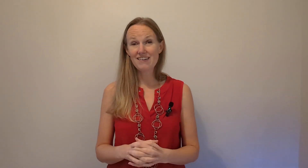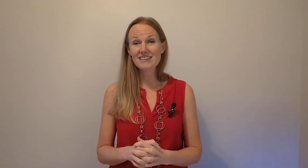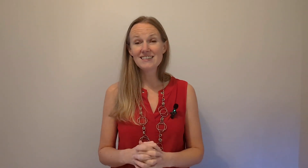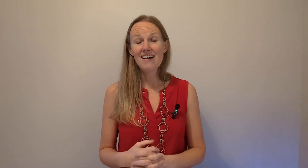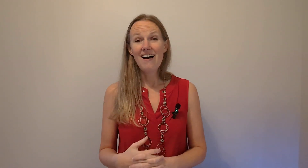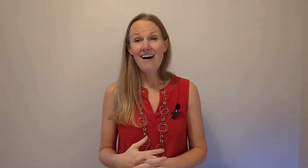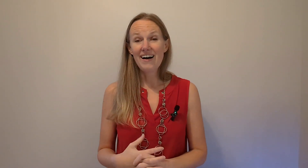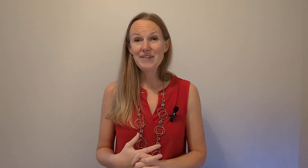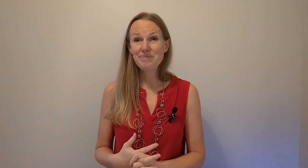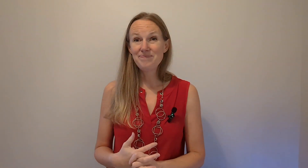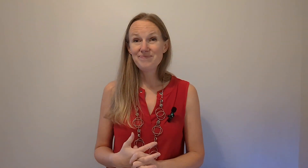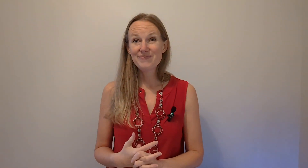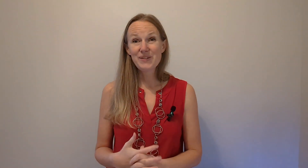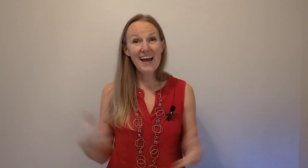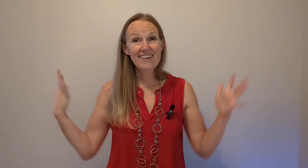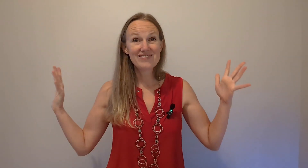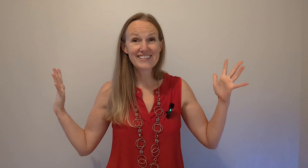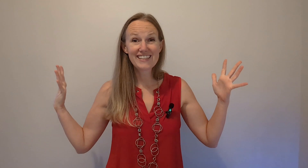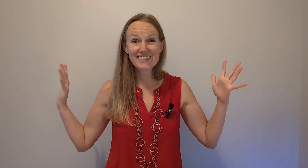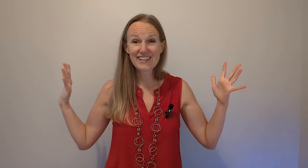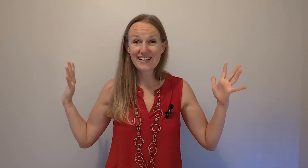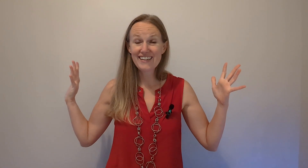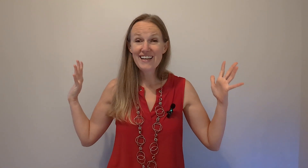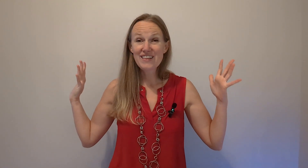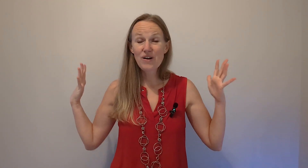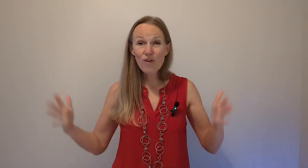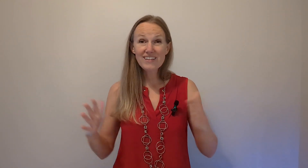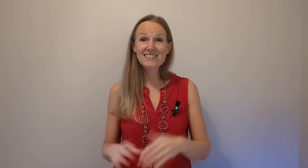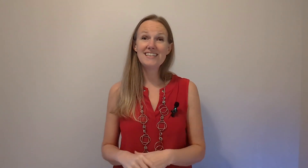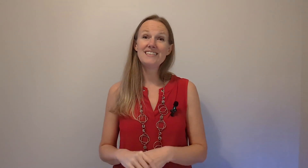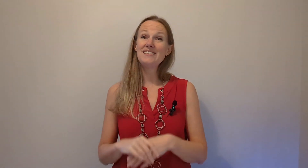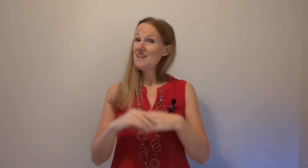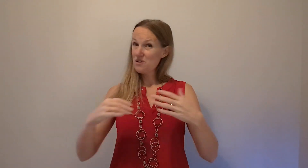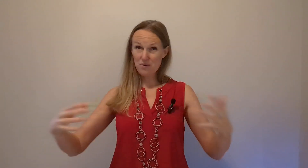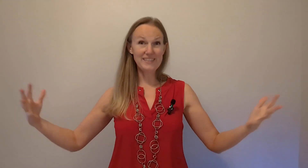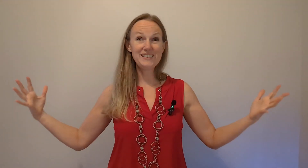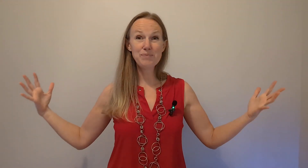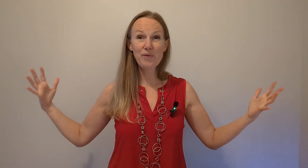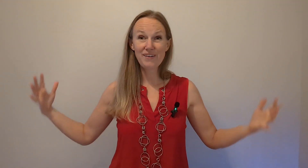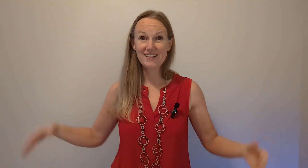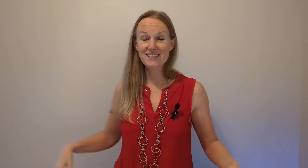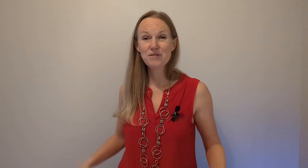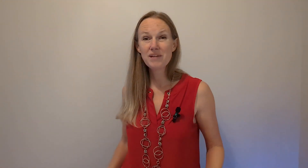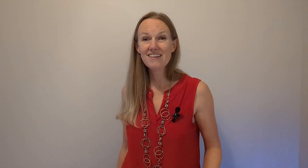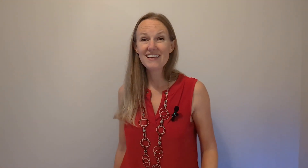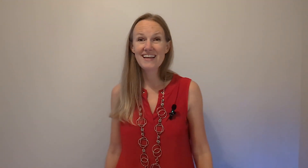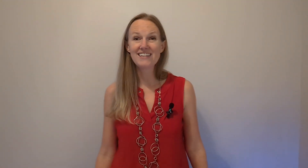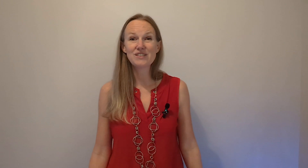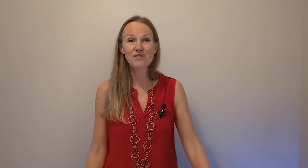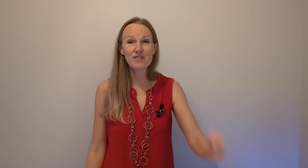matters. So yeah, let's get started. The chorus is Christ is born, just repeated like that. So for